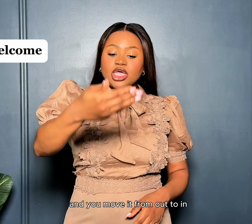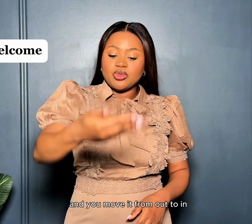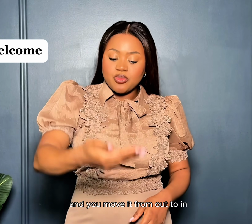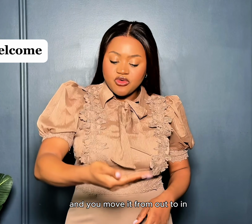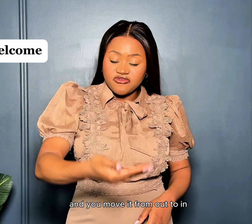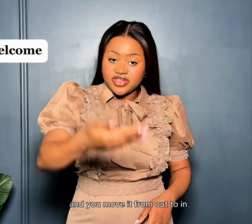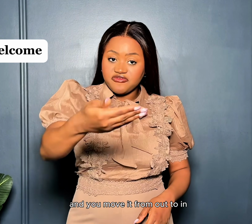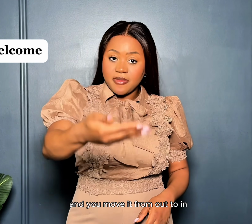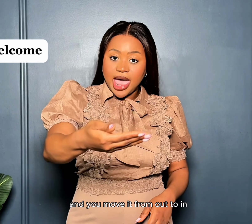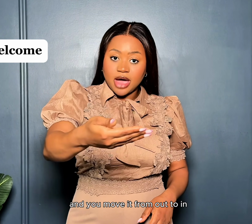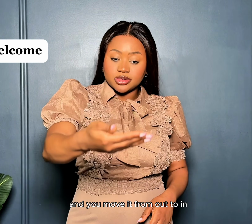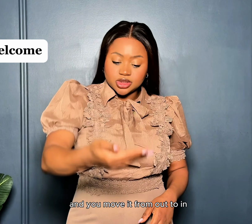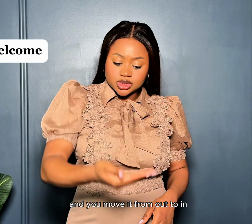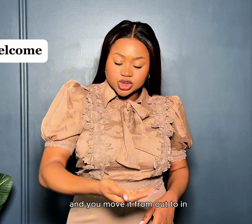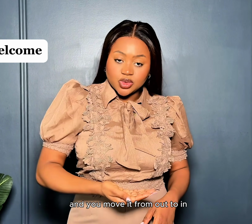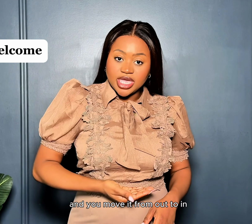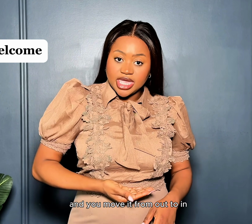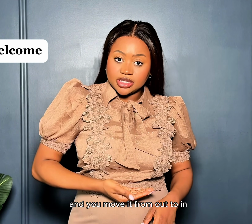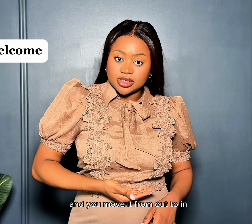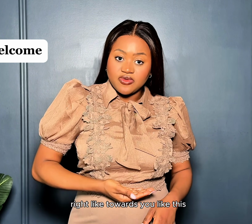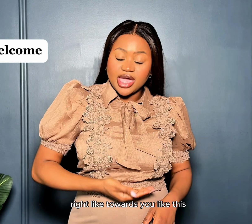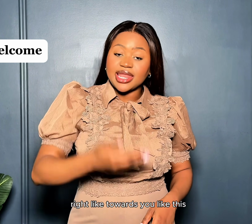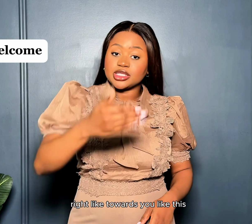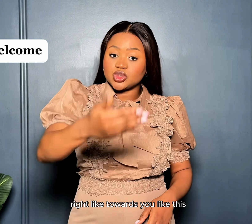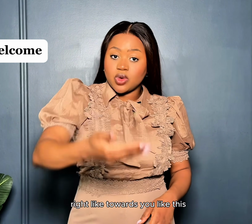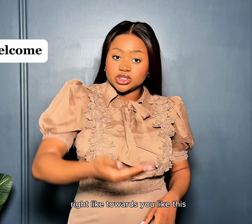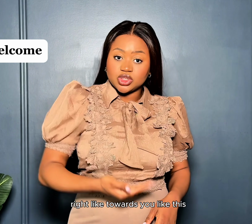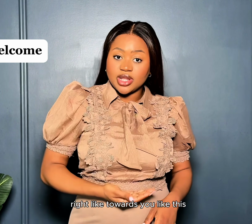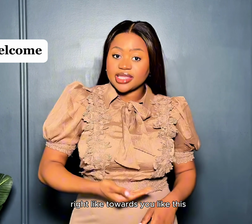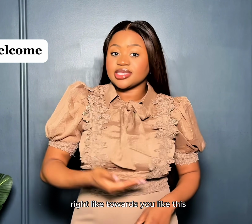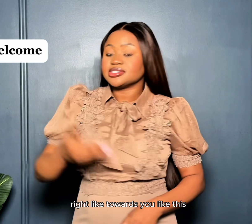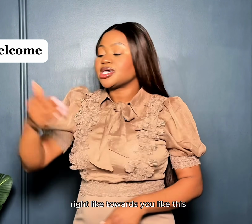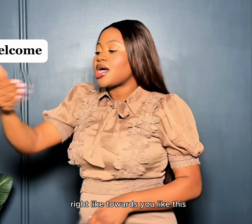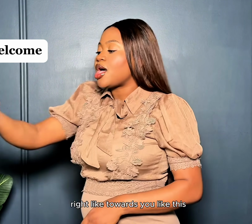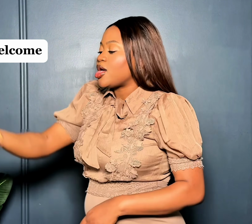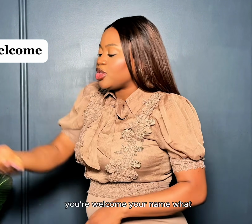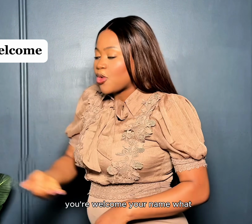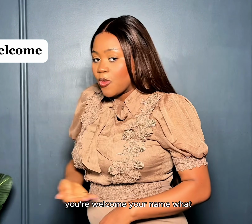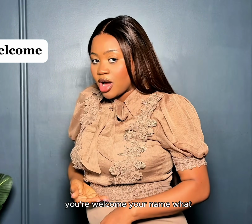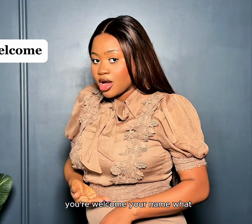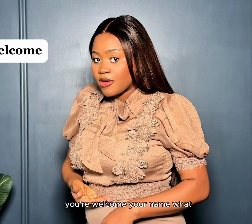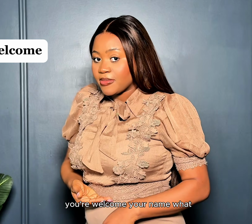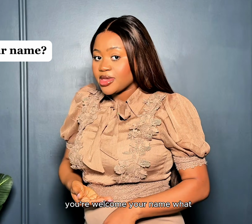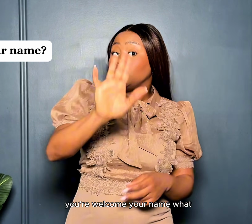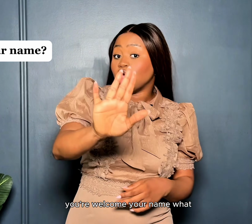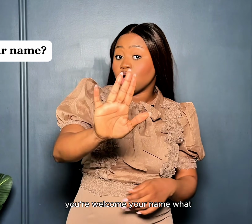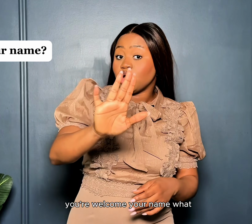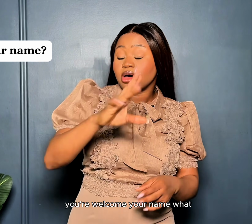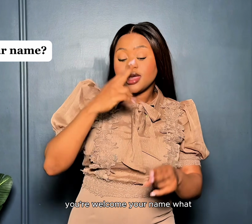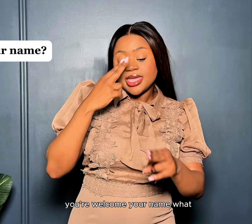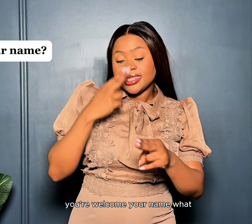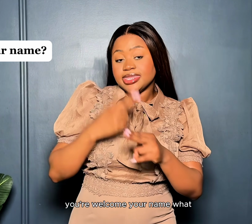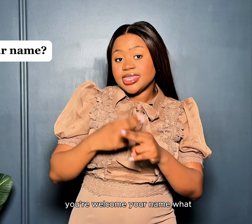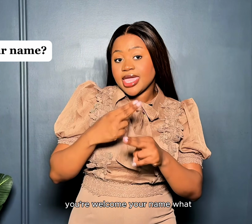you move it from out to in, right? Like towards you like this. You're welcome. Your